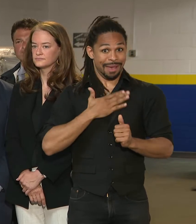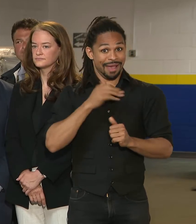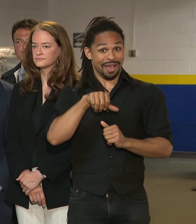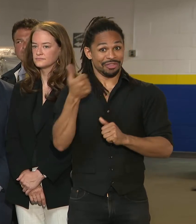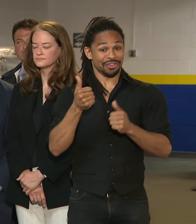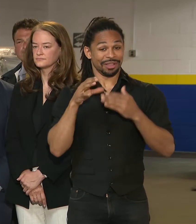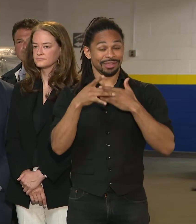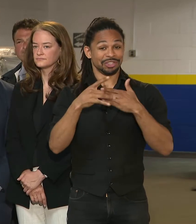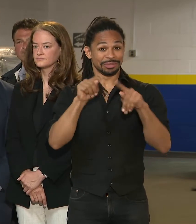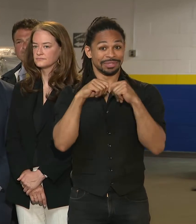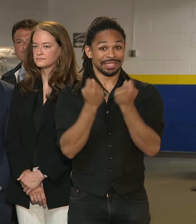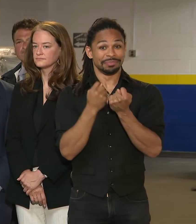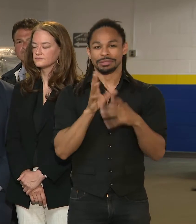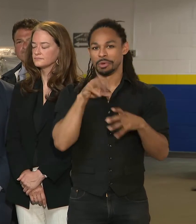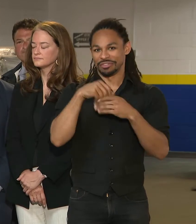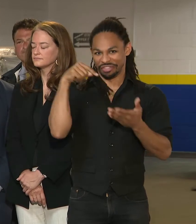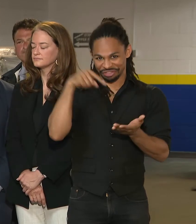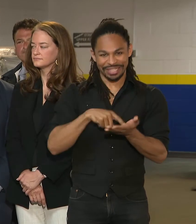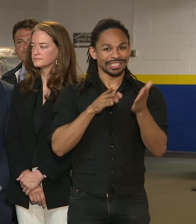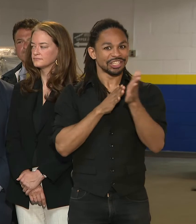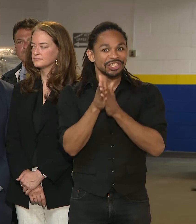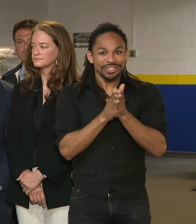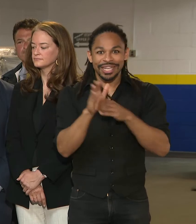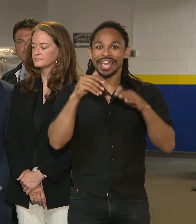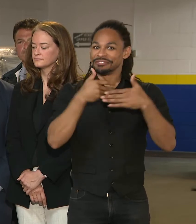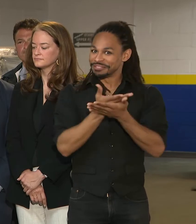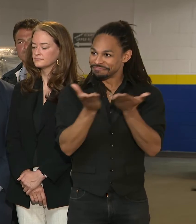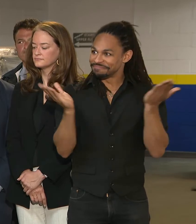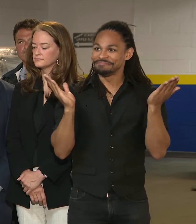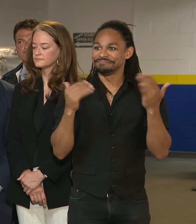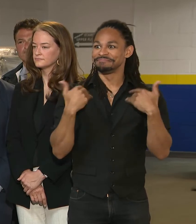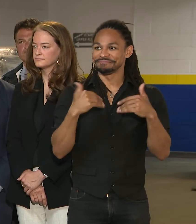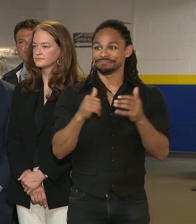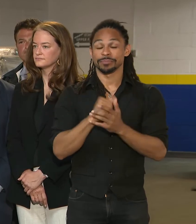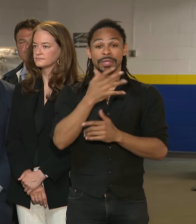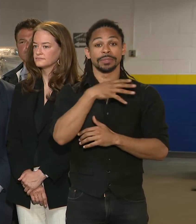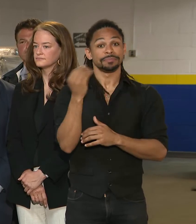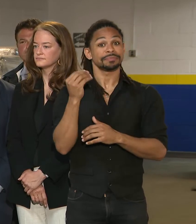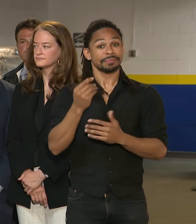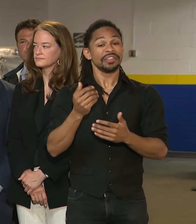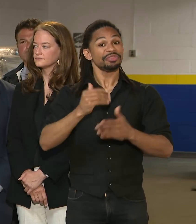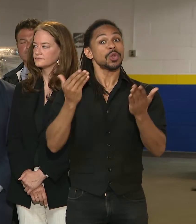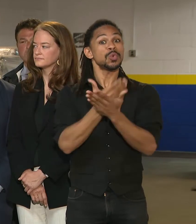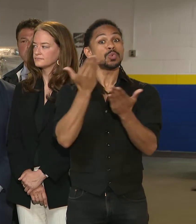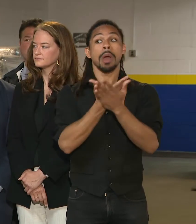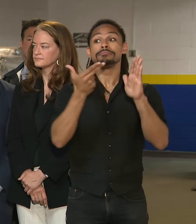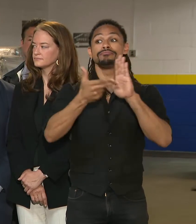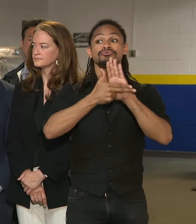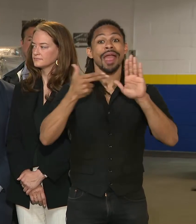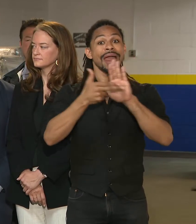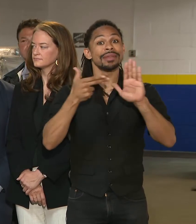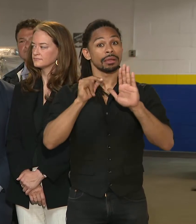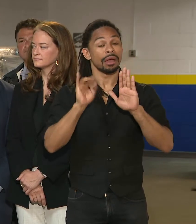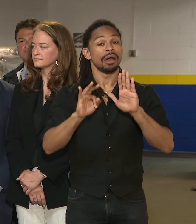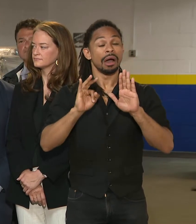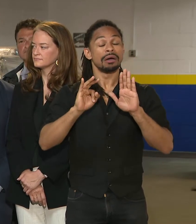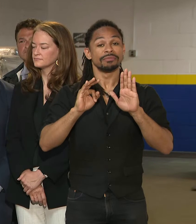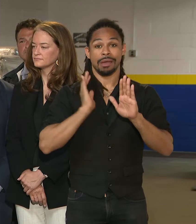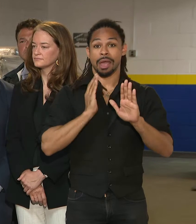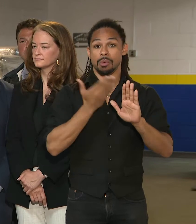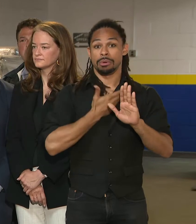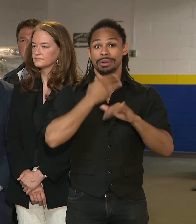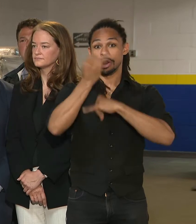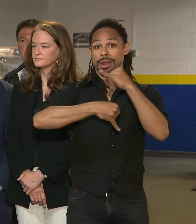is part of this initiative, and the new branding of our